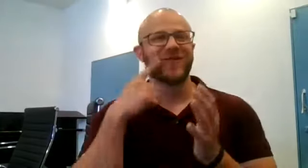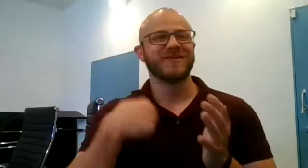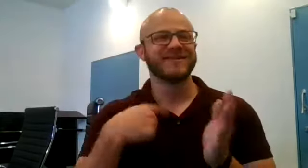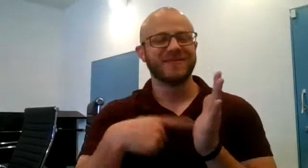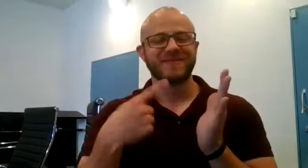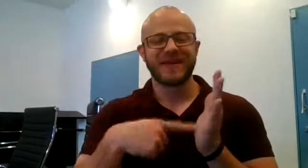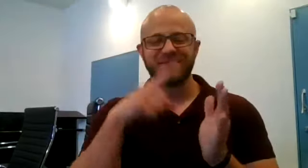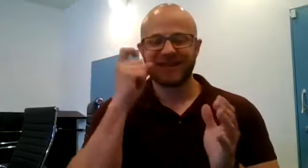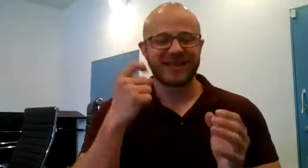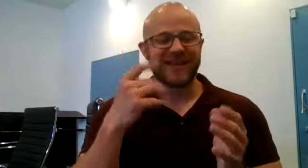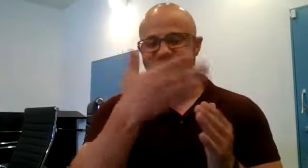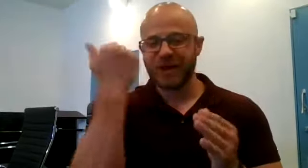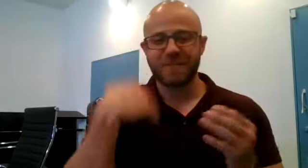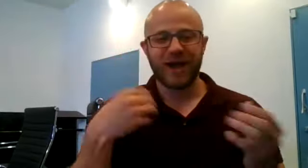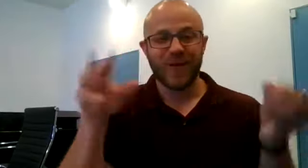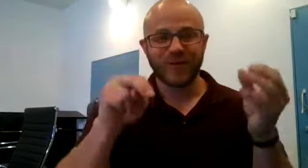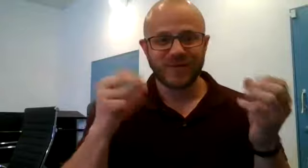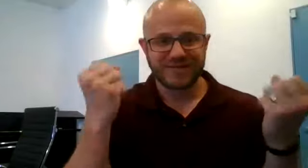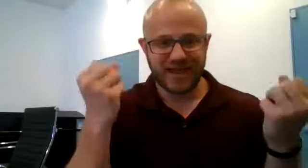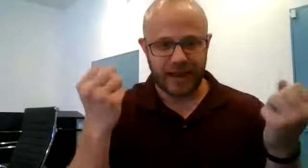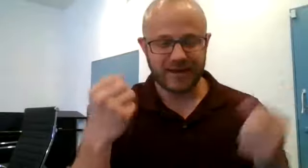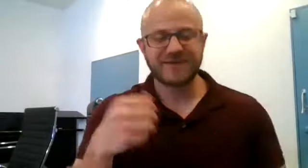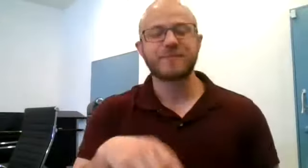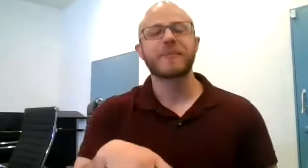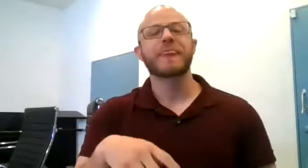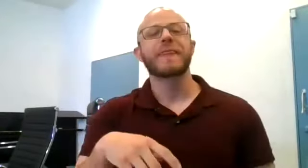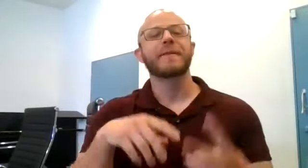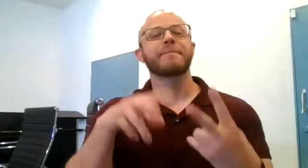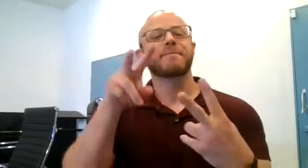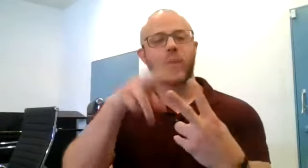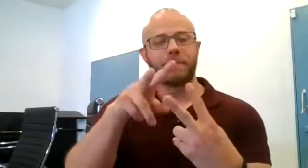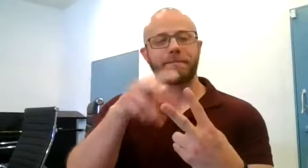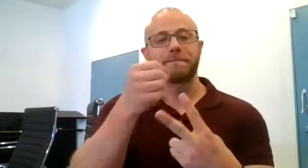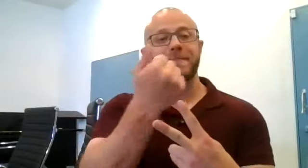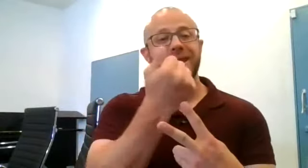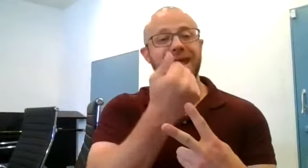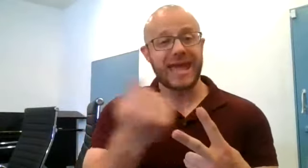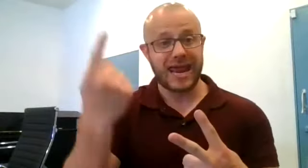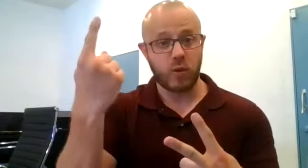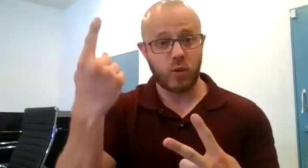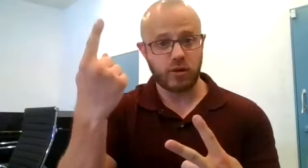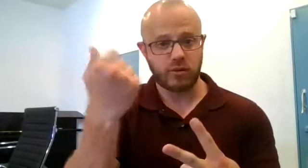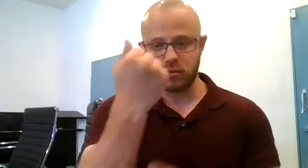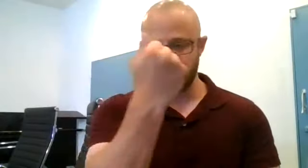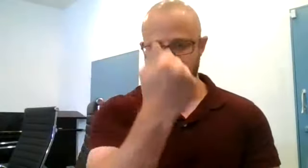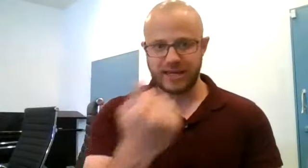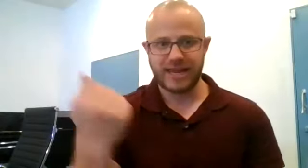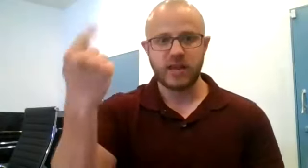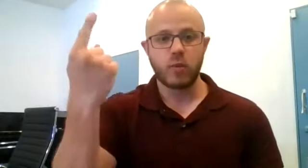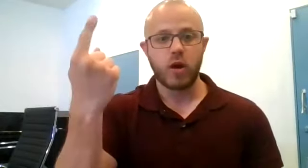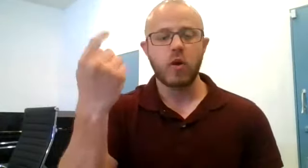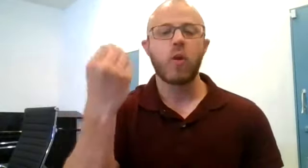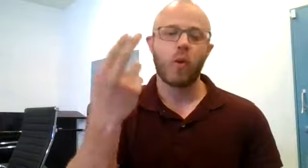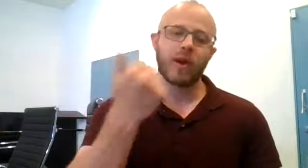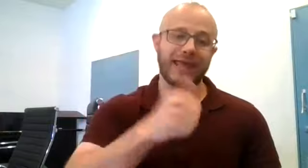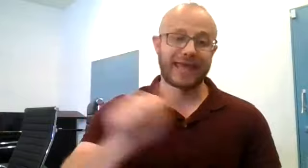It's kind of confusing sometimes. I forget my own signing style, but there were two ways, anyone like this,